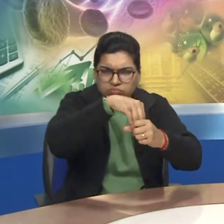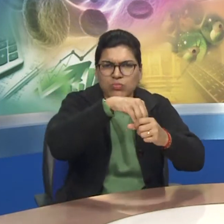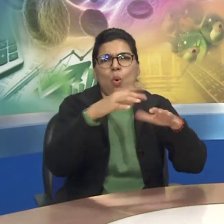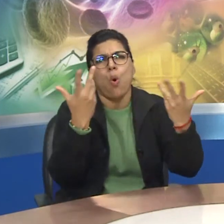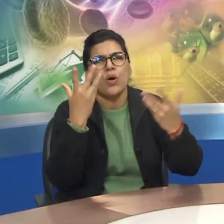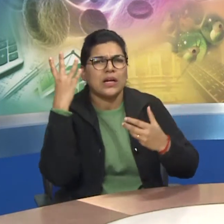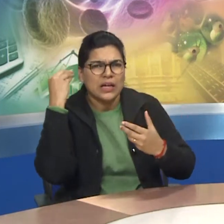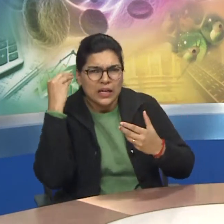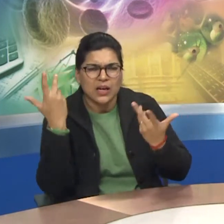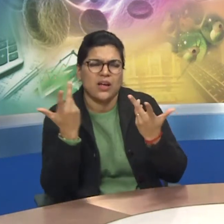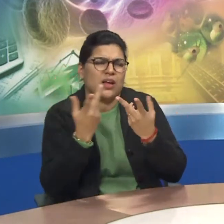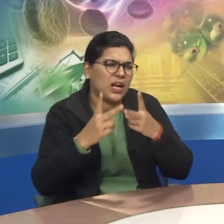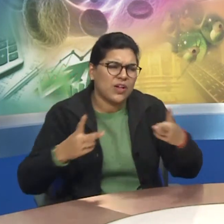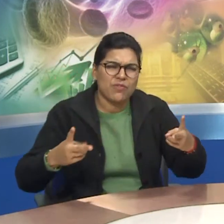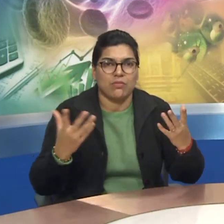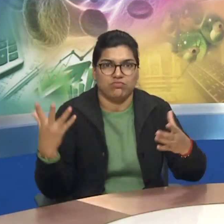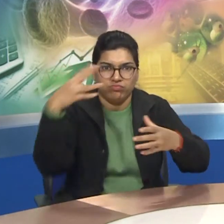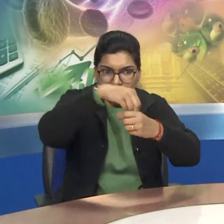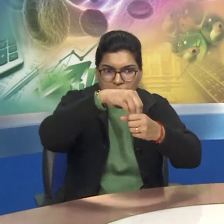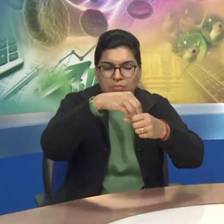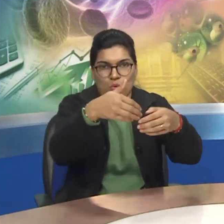is community.